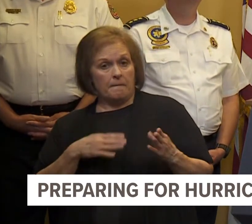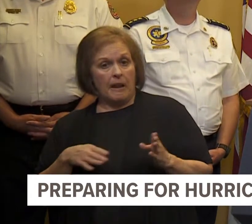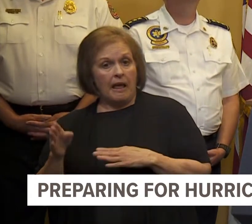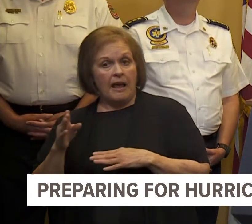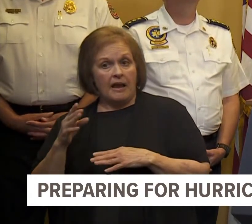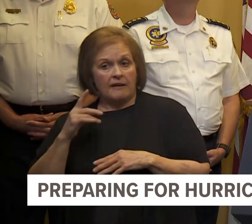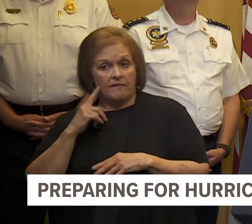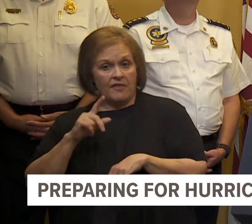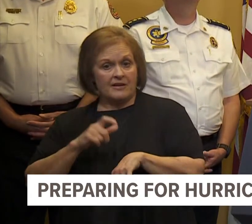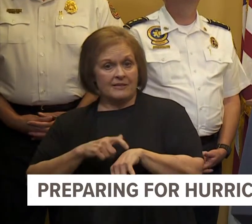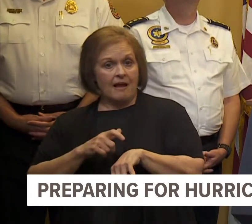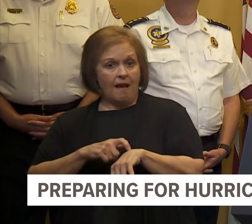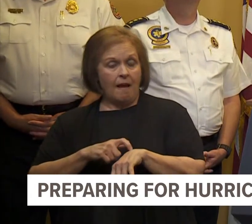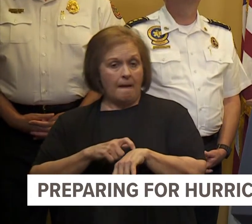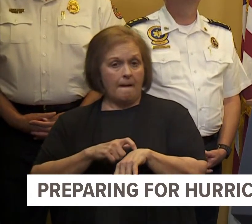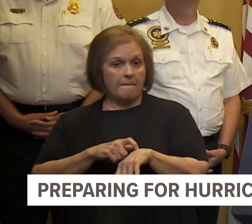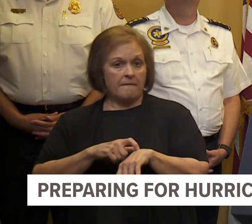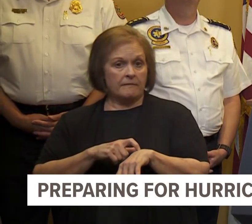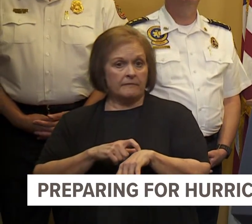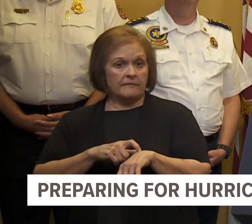the timelines of the storms that we've had.